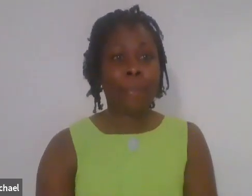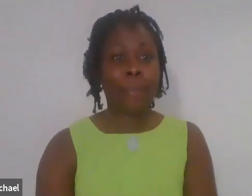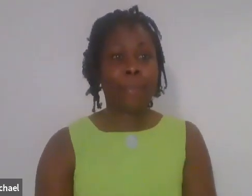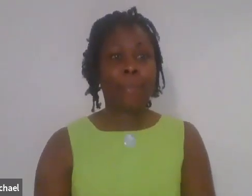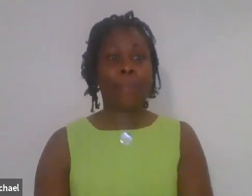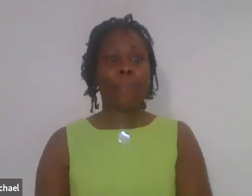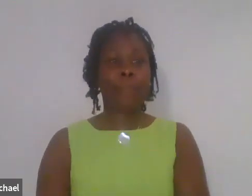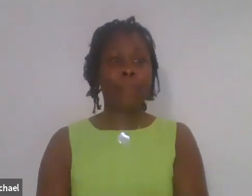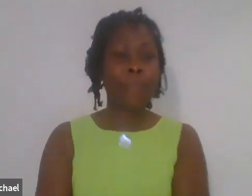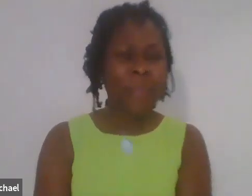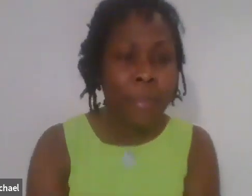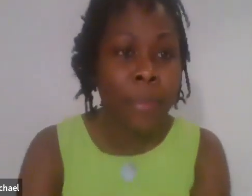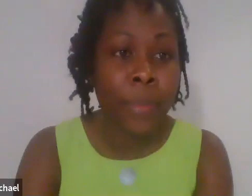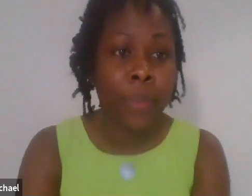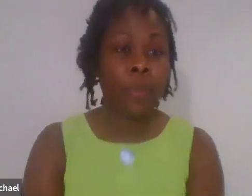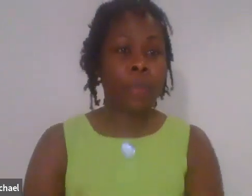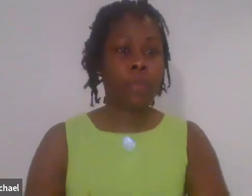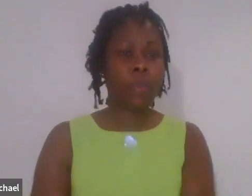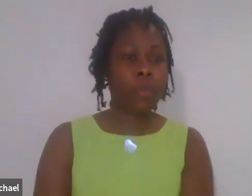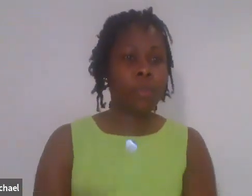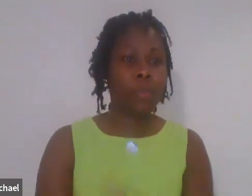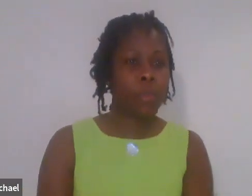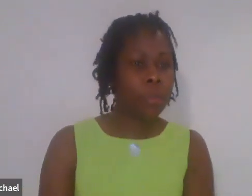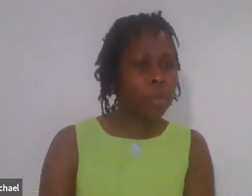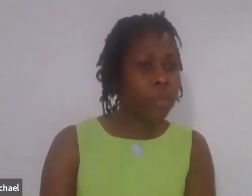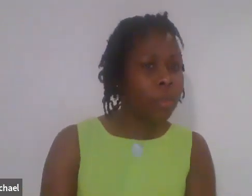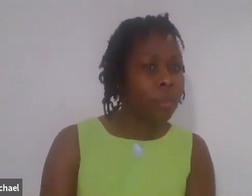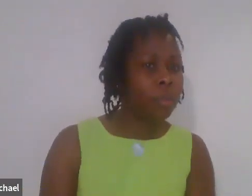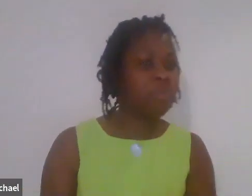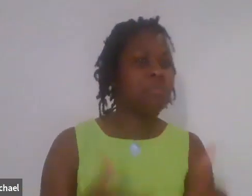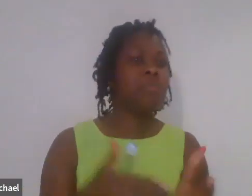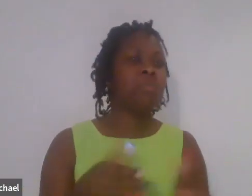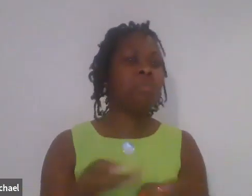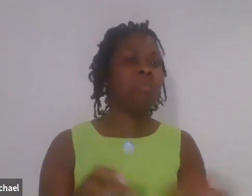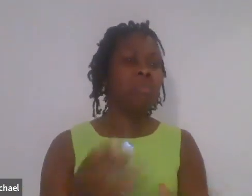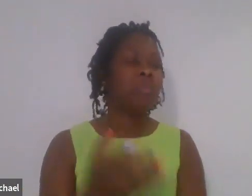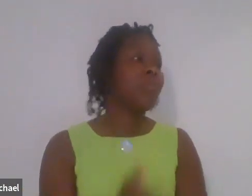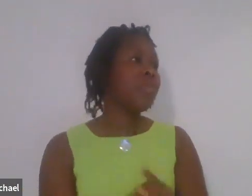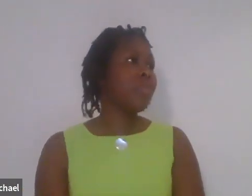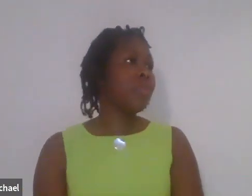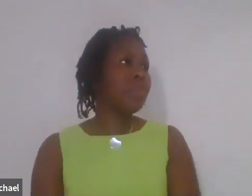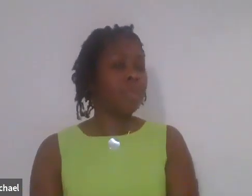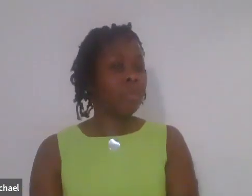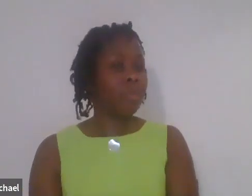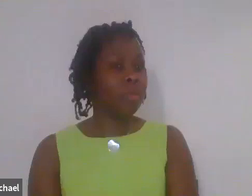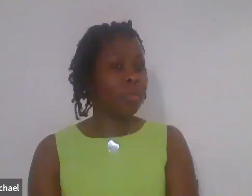have not, there are students who are busy complaining that there's noise on the